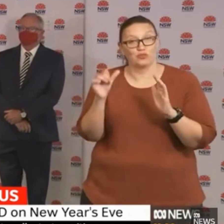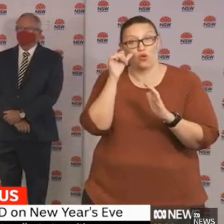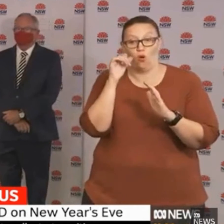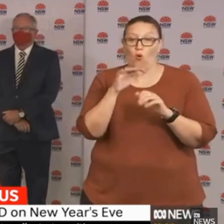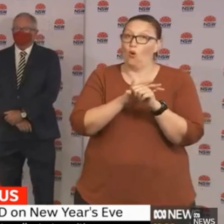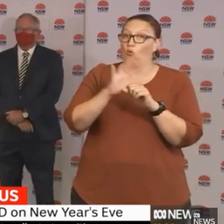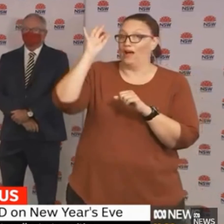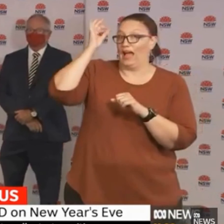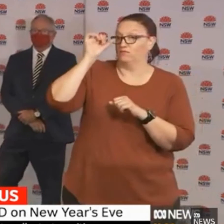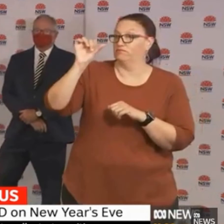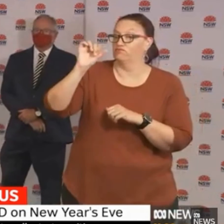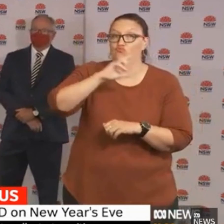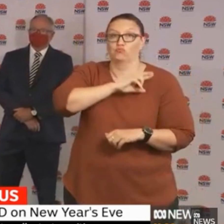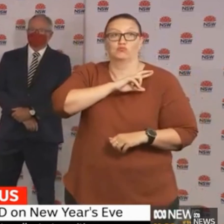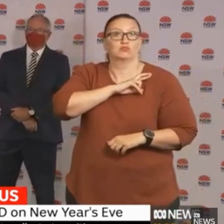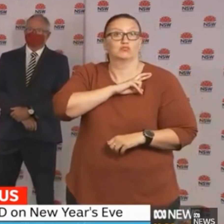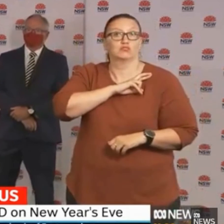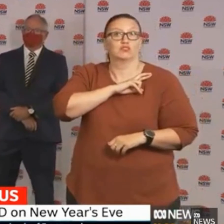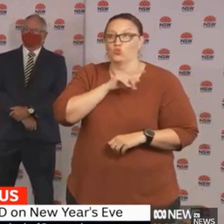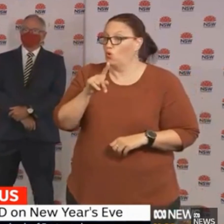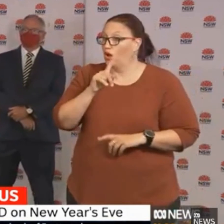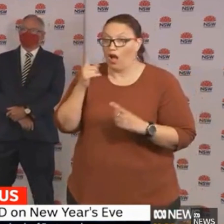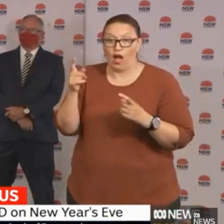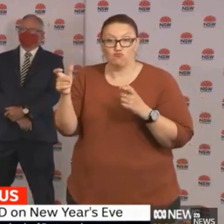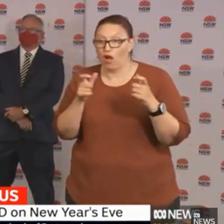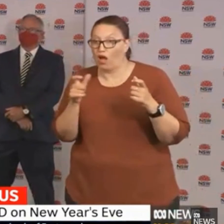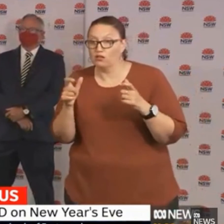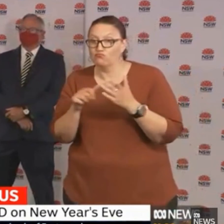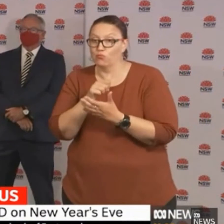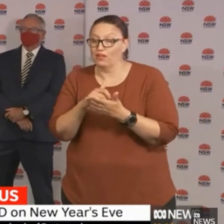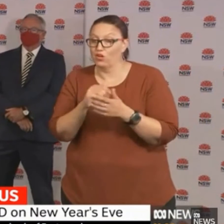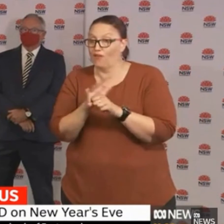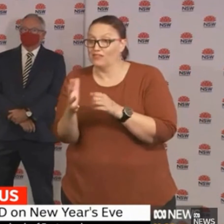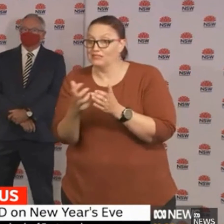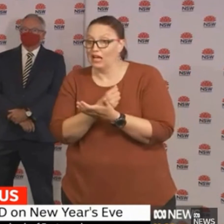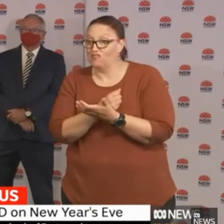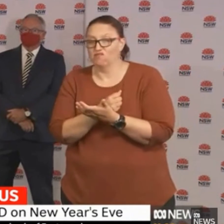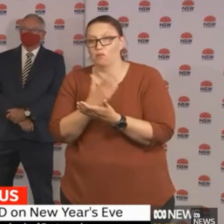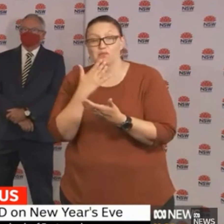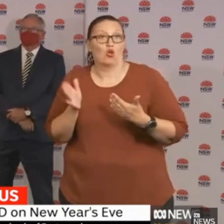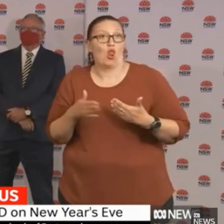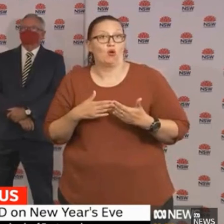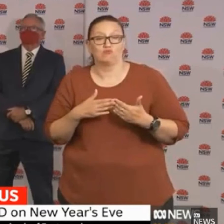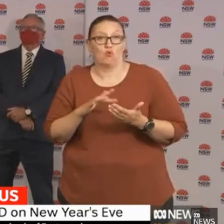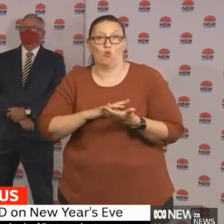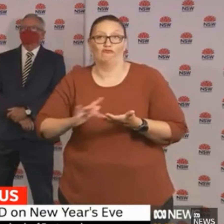of the day, it's their call. If they can't manage a COVID safe event, I'd recommend they don't proceed with it. It's better not to if you can't guarantee a COVID safe event,